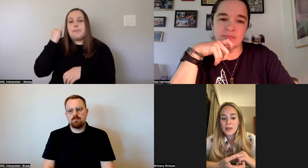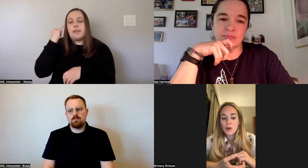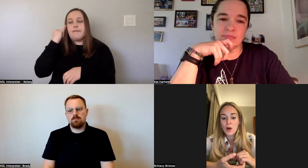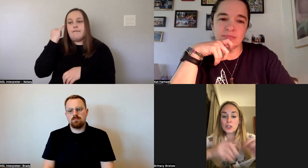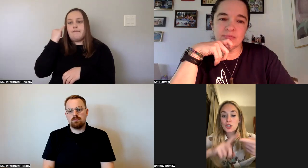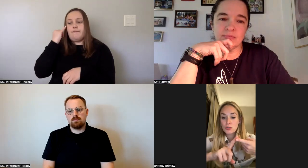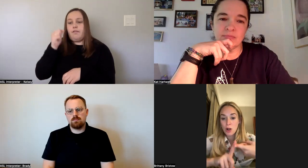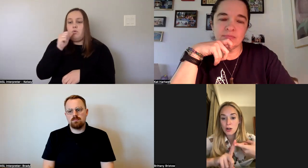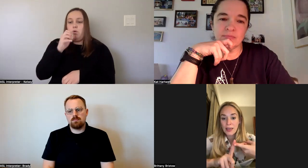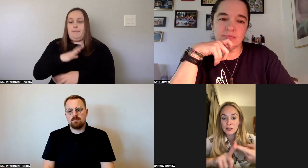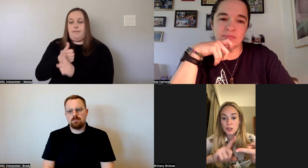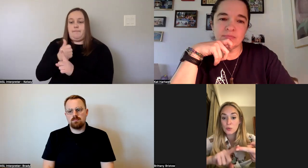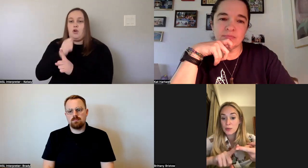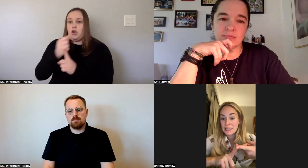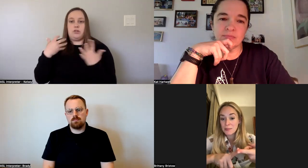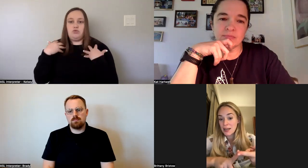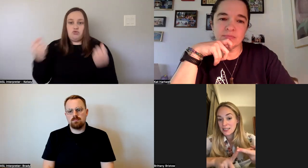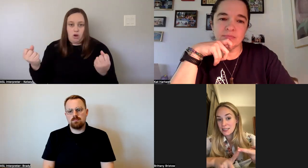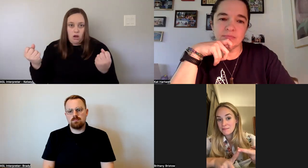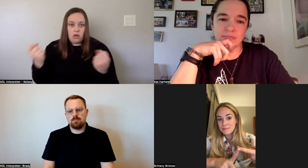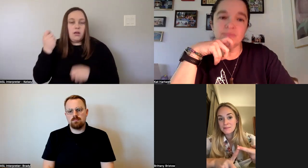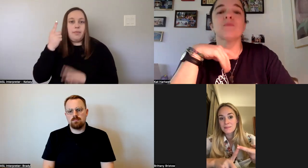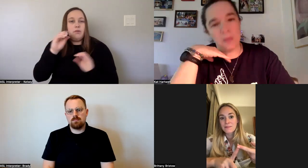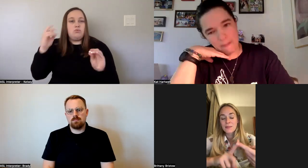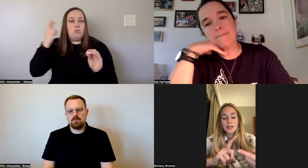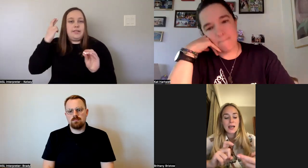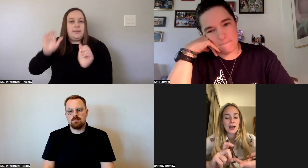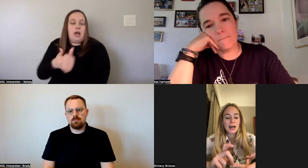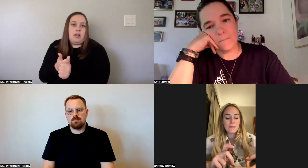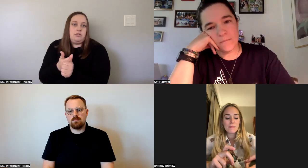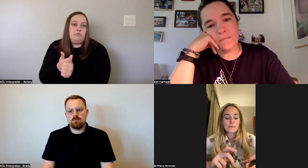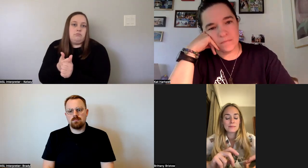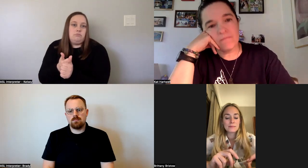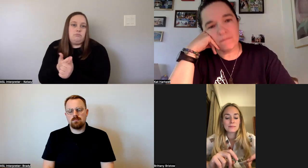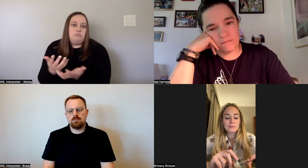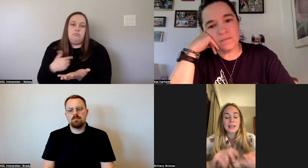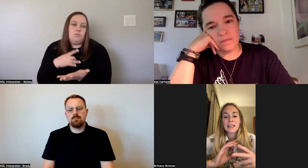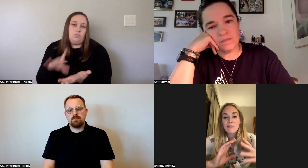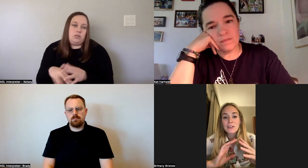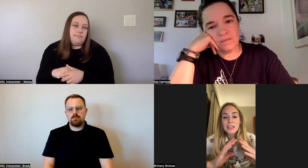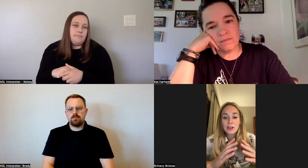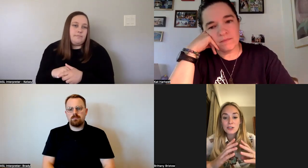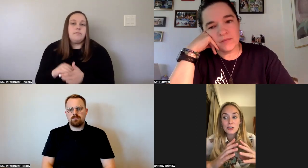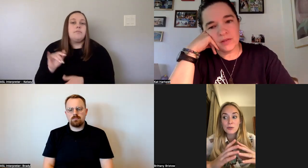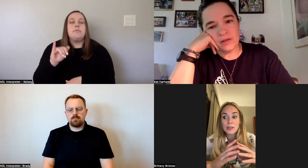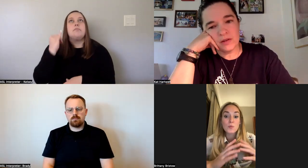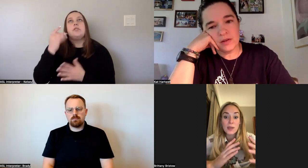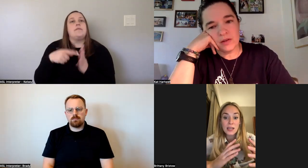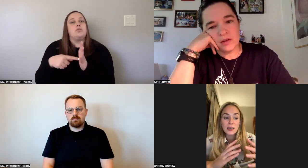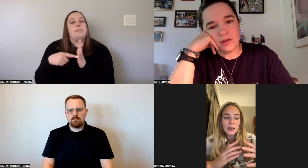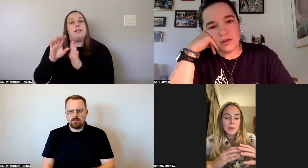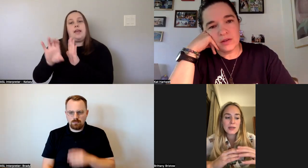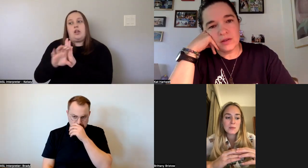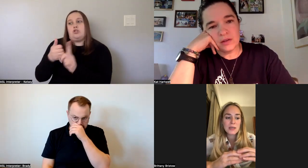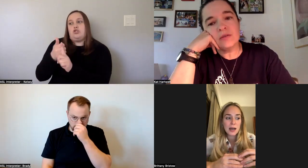the women aren't strong and there's no reason behind it. Um, like if there's a character who is